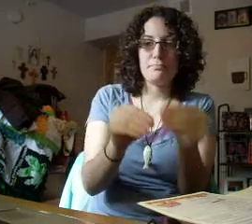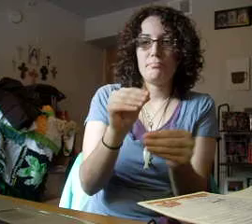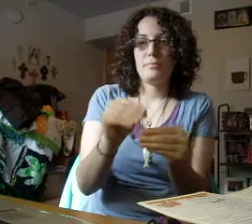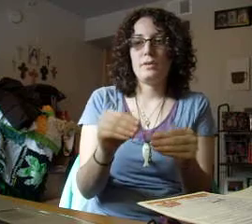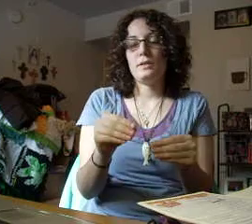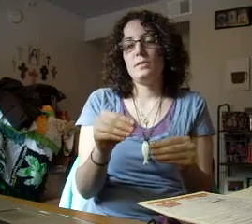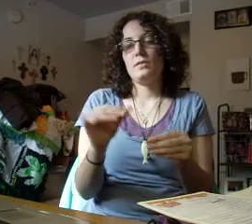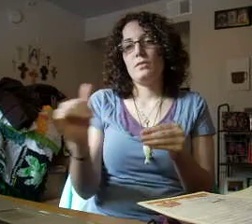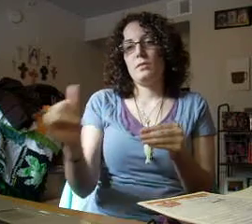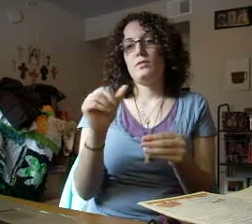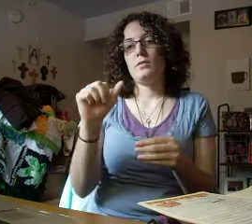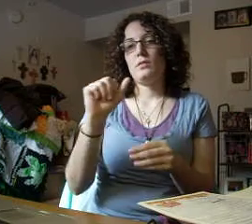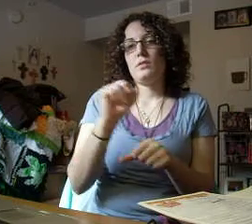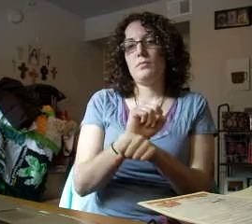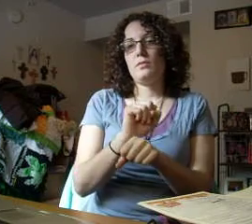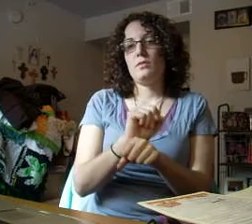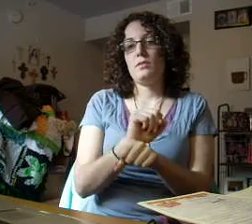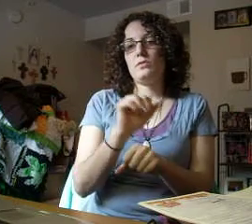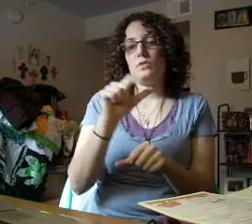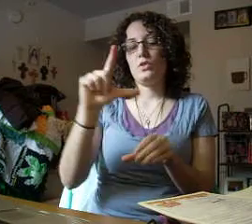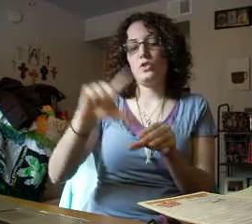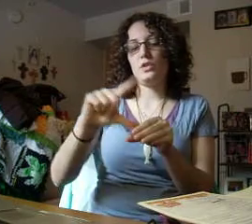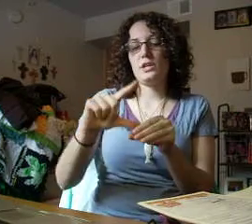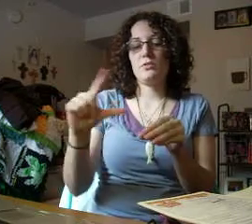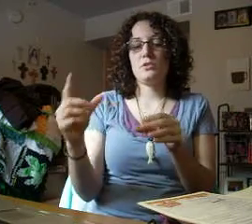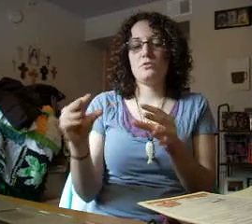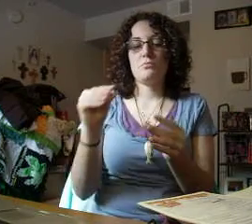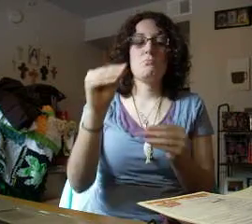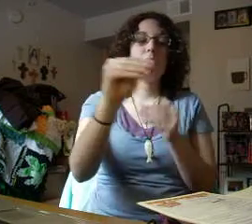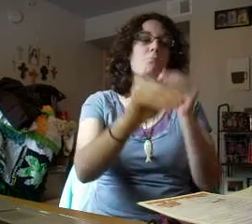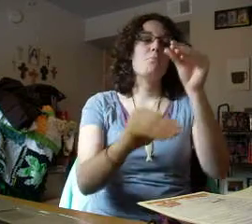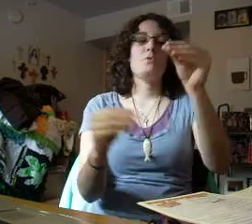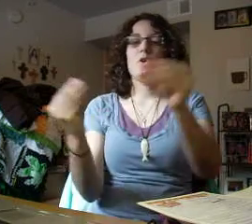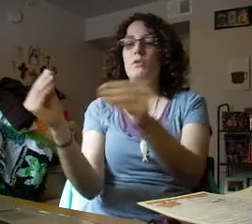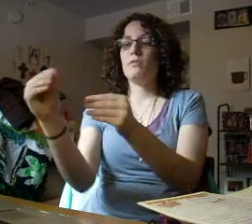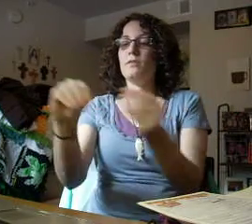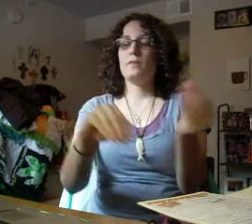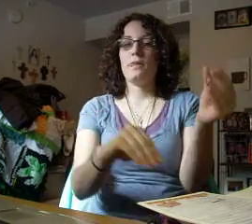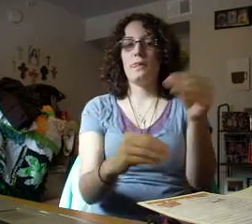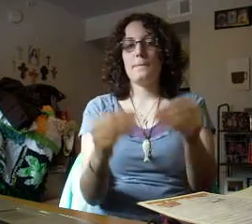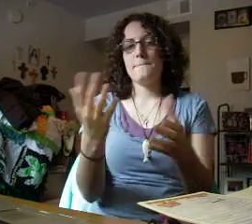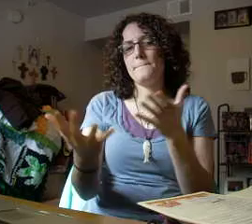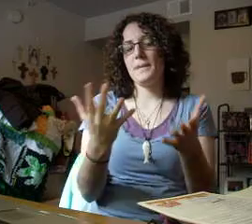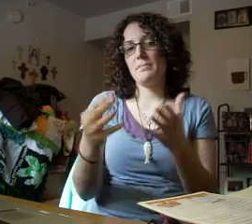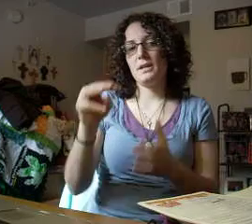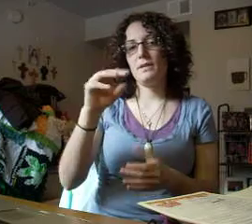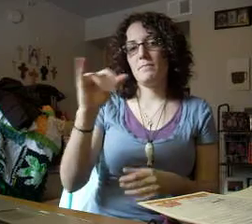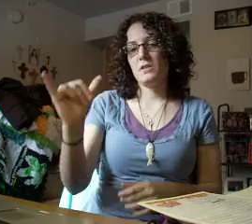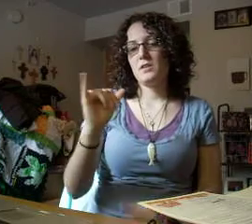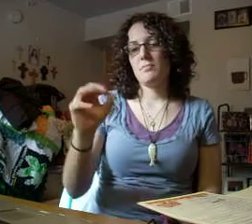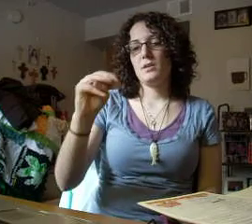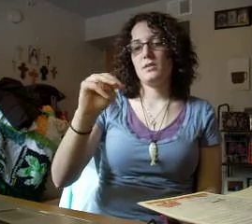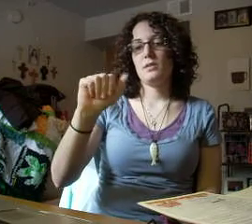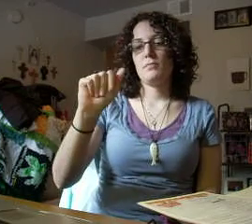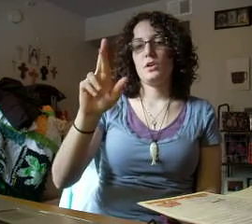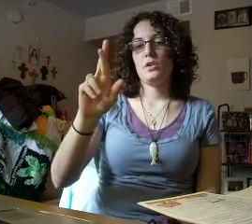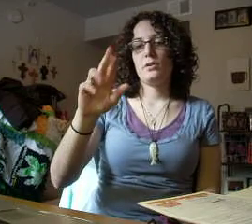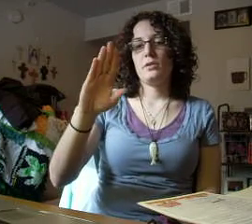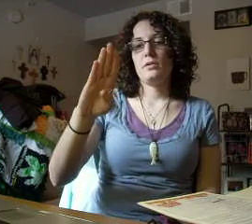able to move past each other. It's as if they are kind of like marbles in a jar. You know, you can kind of roll them